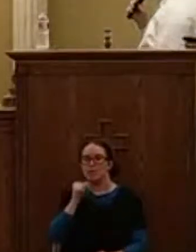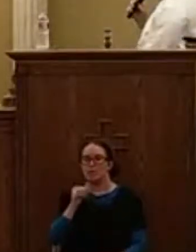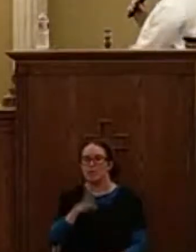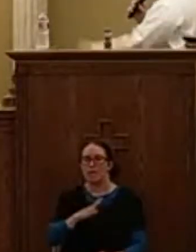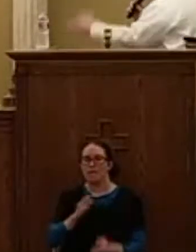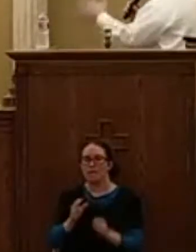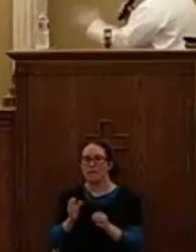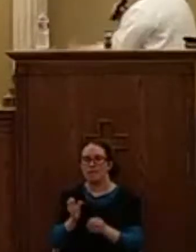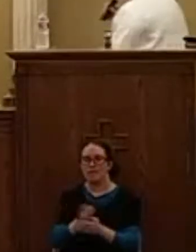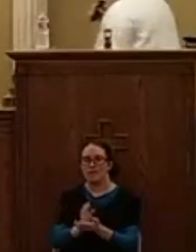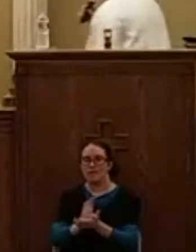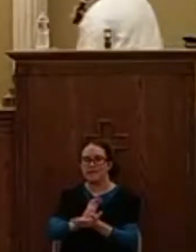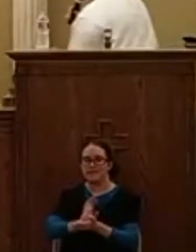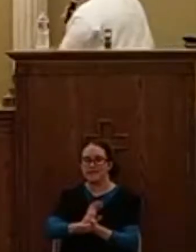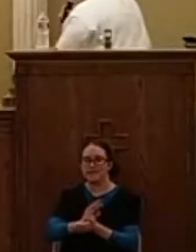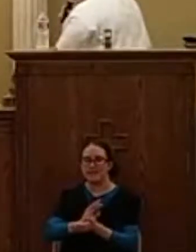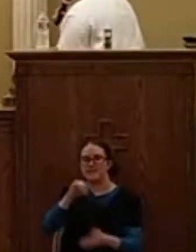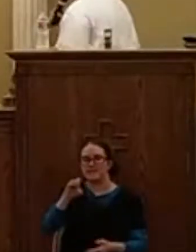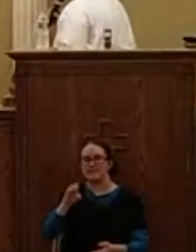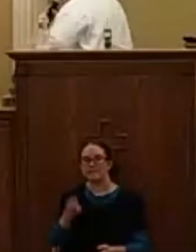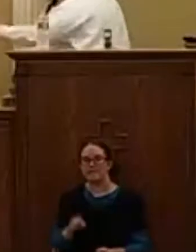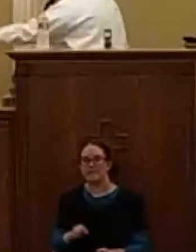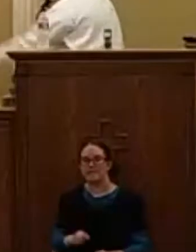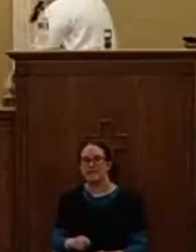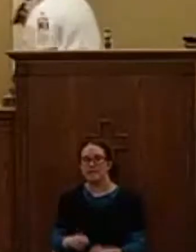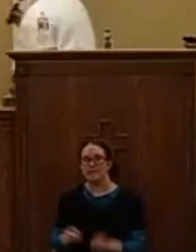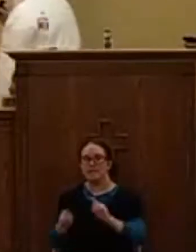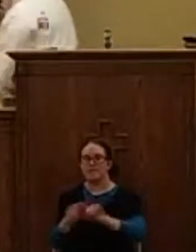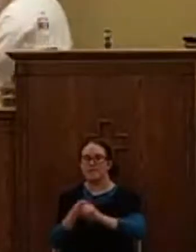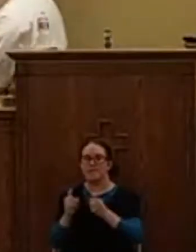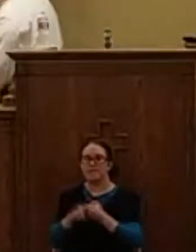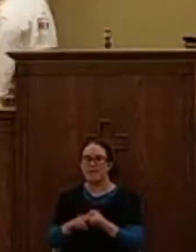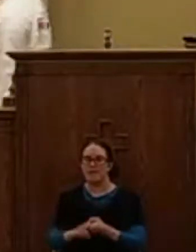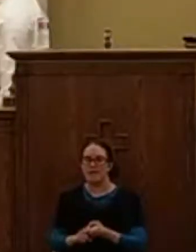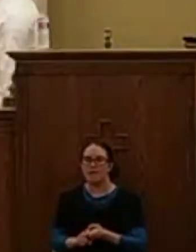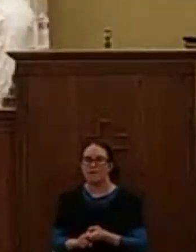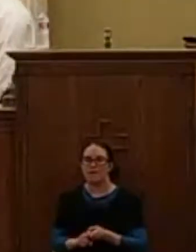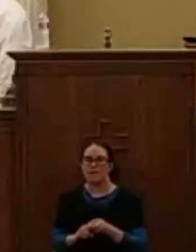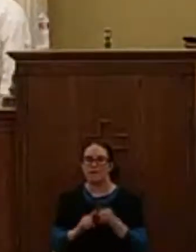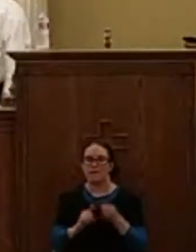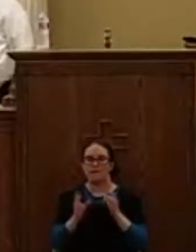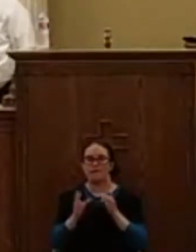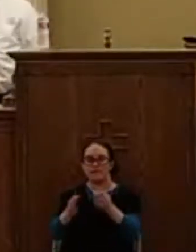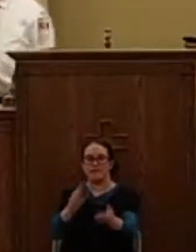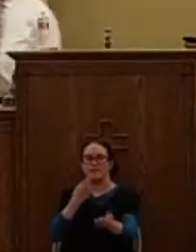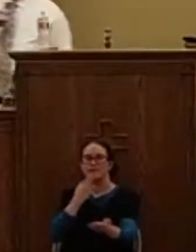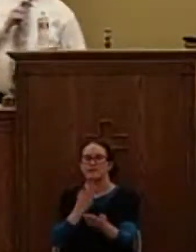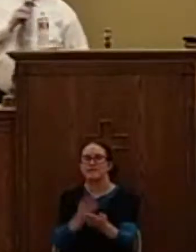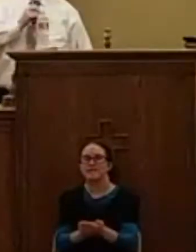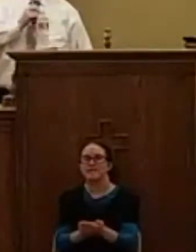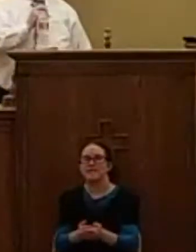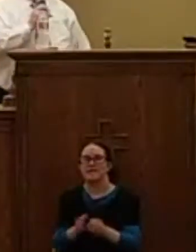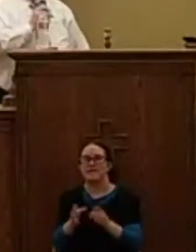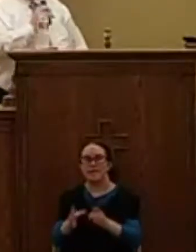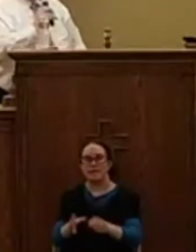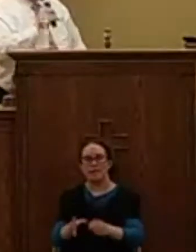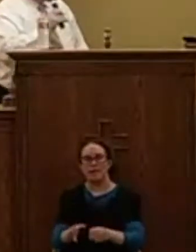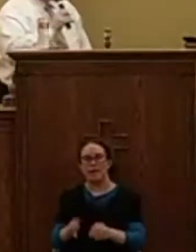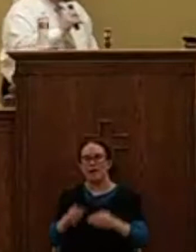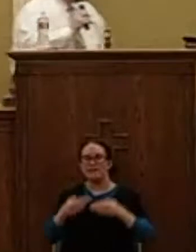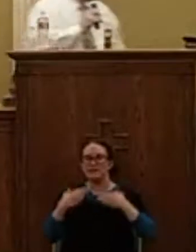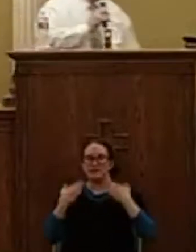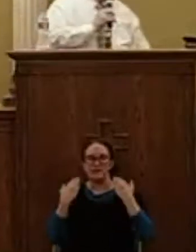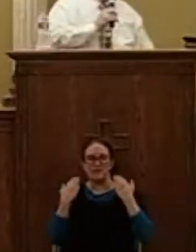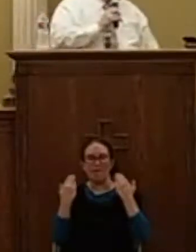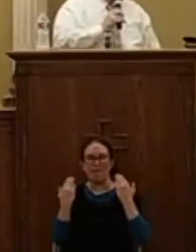would bake cakes and pies and just be neighborly and go to the neighbor and take those goodies and oh, how